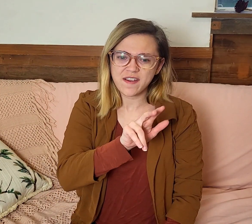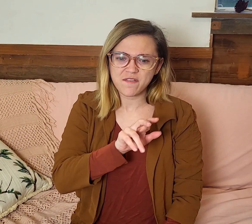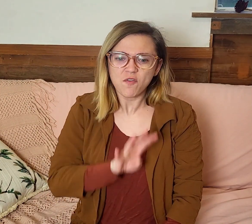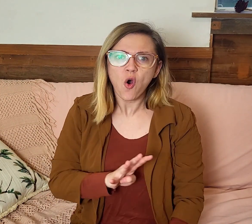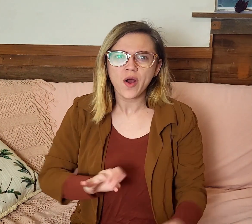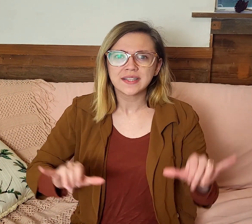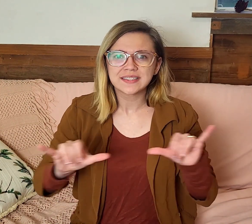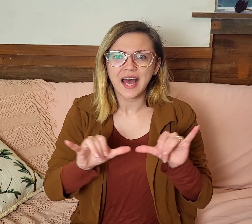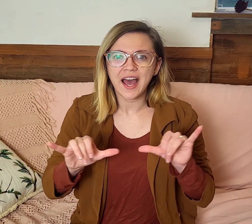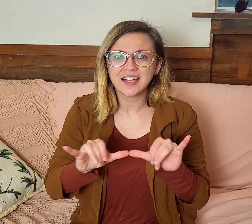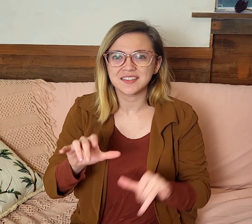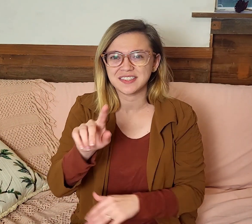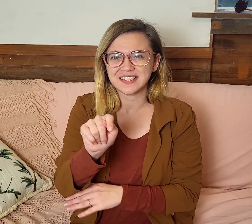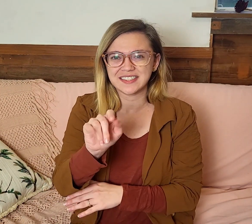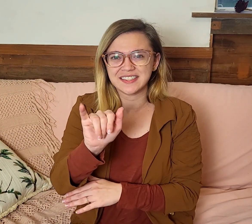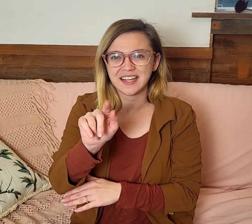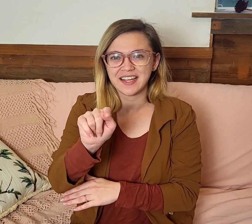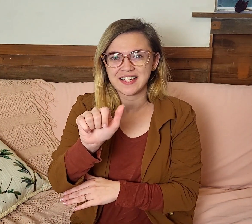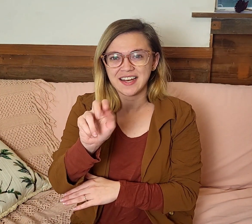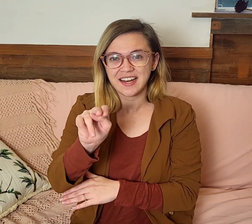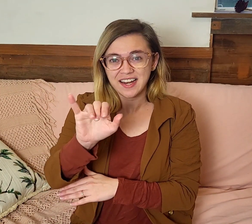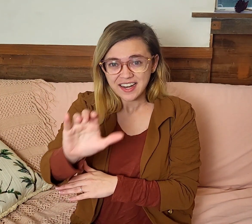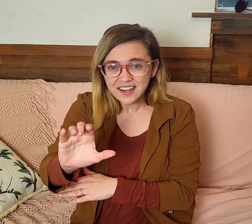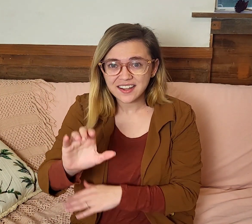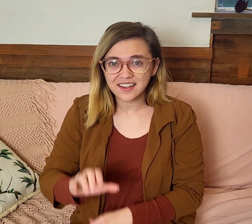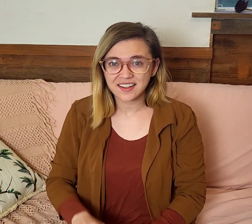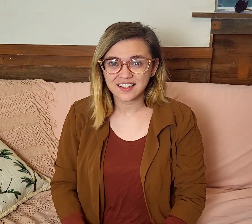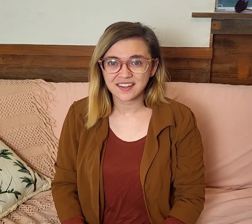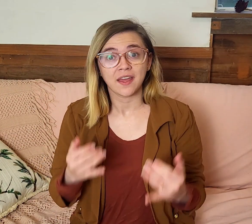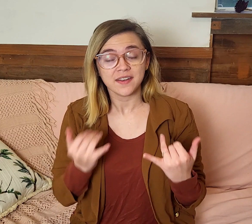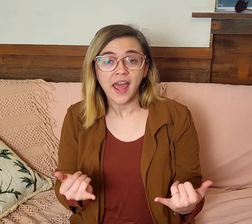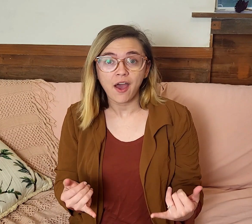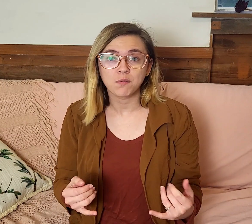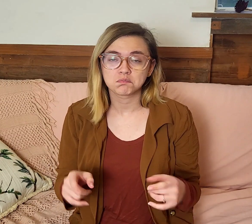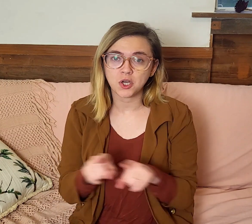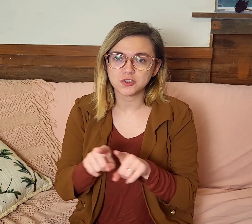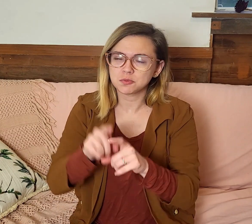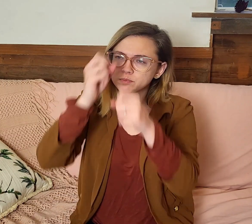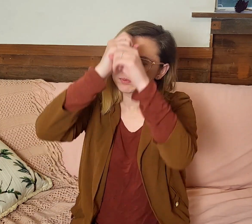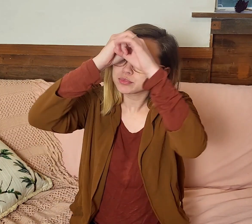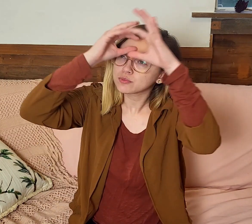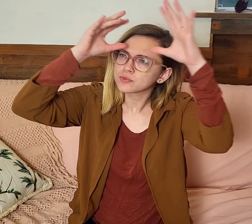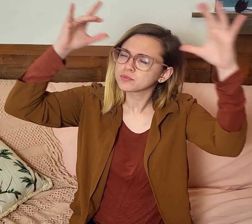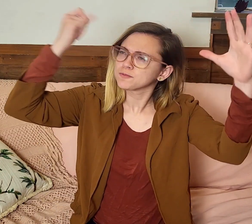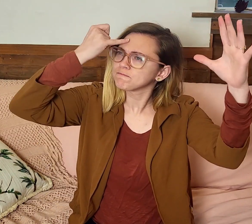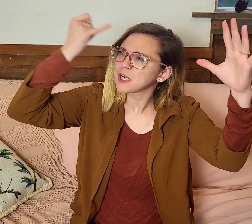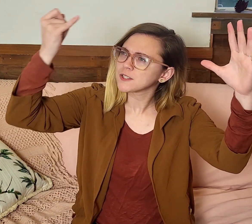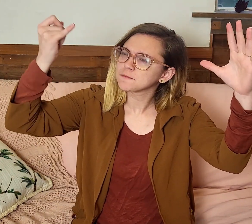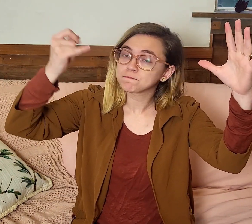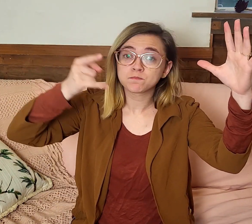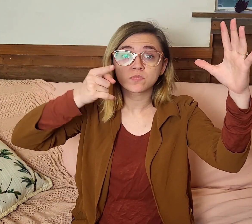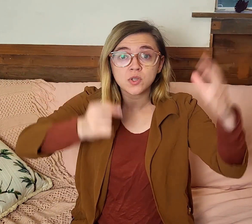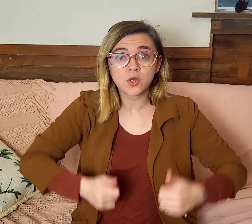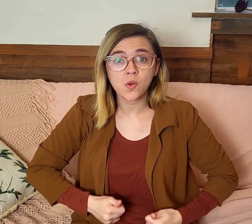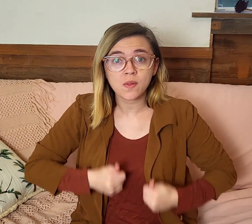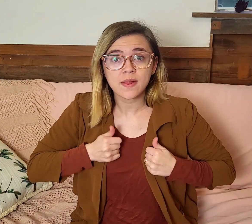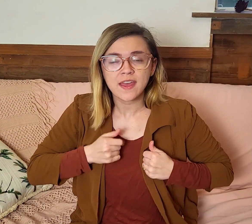And that is 3/4 the size of the Titanic. Now, also imagine that